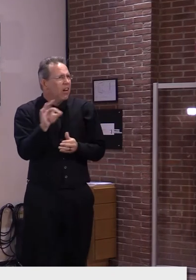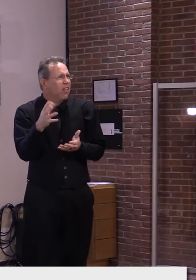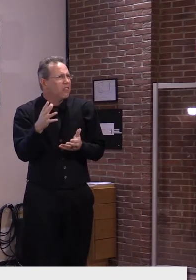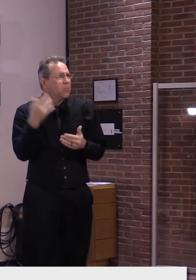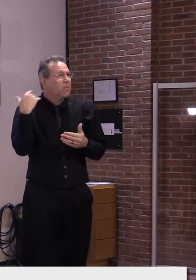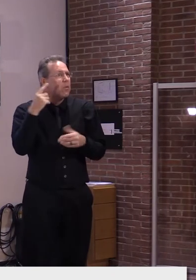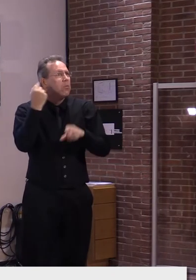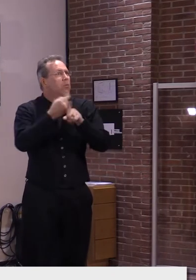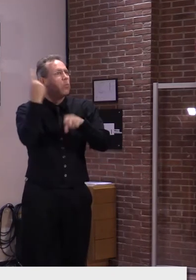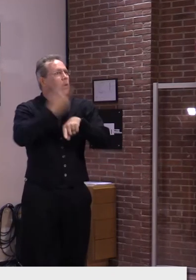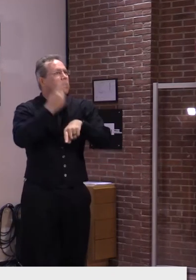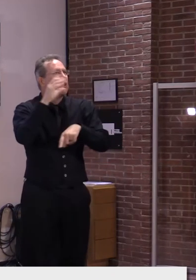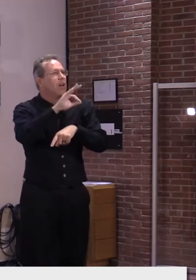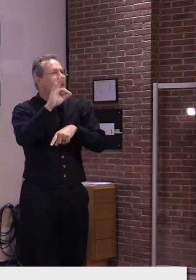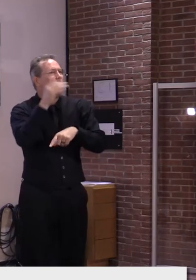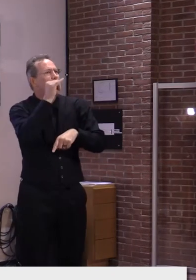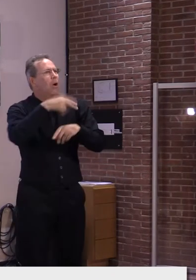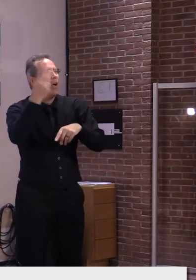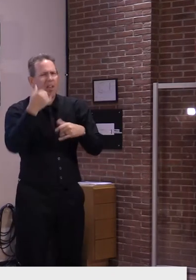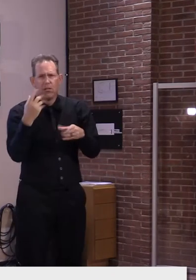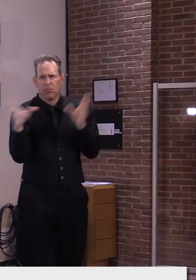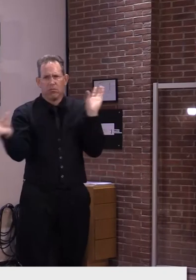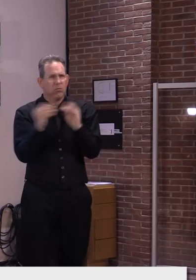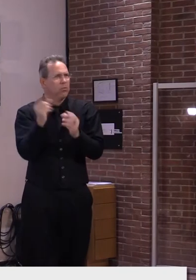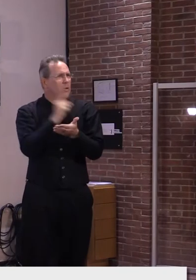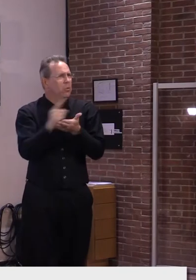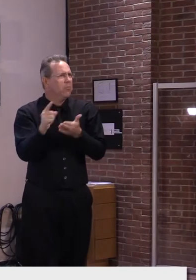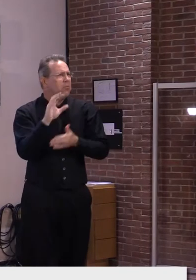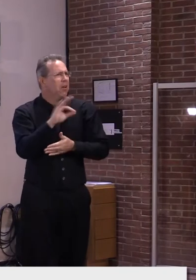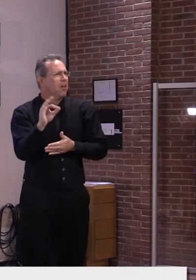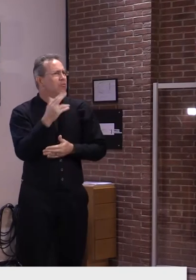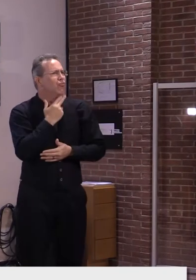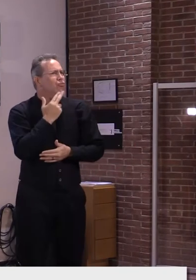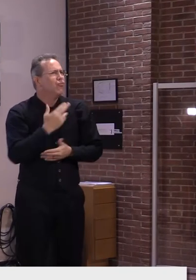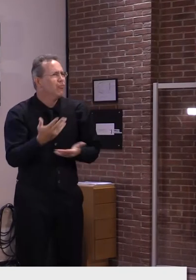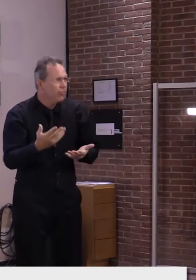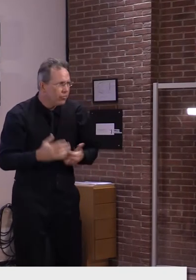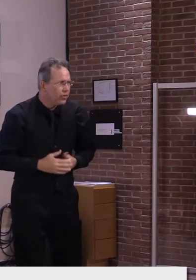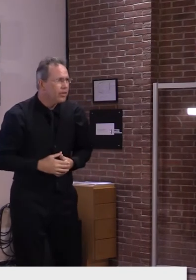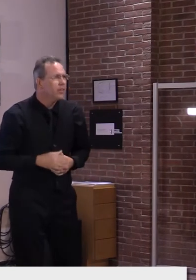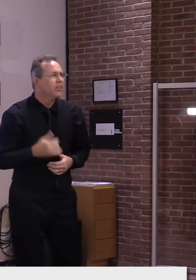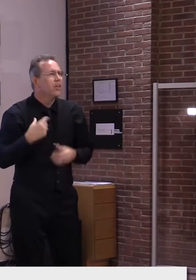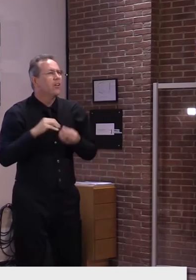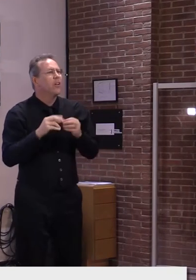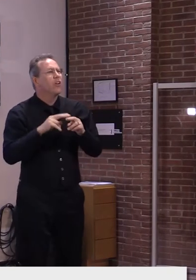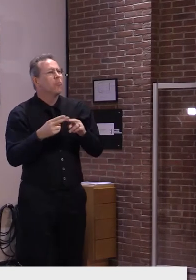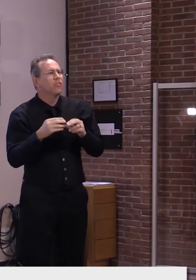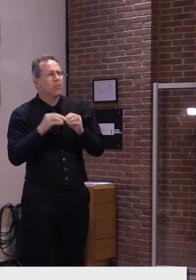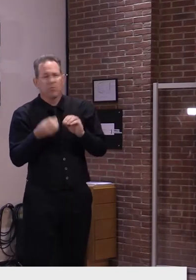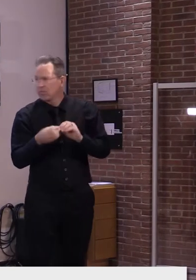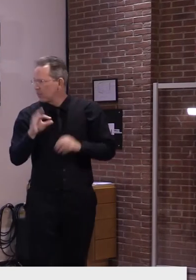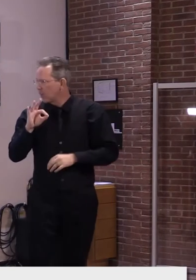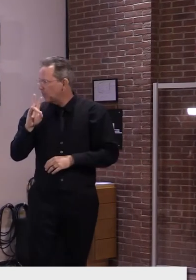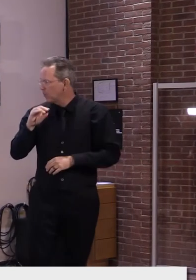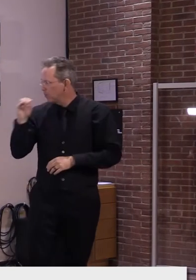our 7-day rate has fallen 93%, and over the past week, our 7-day average has